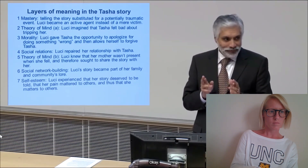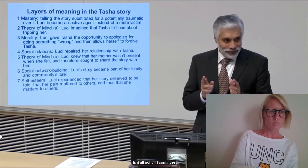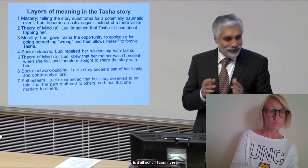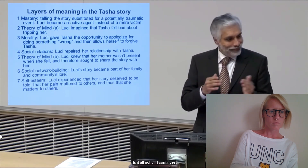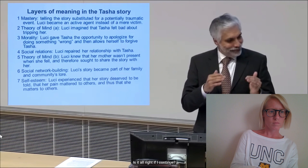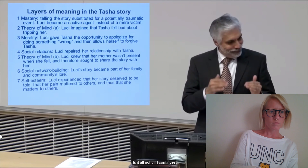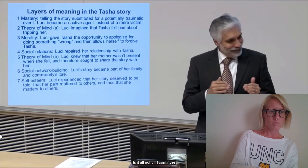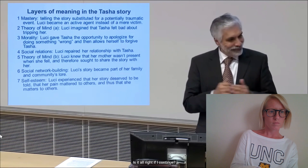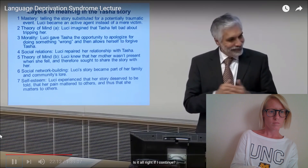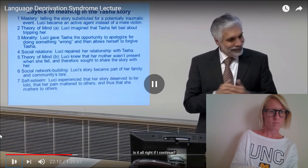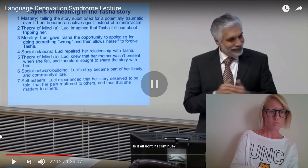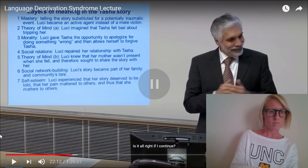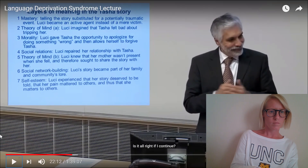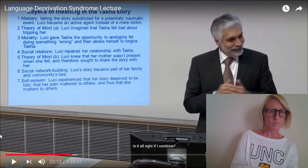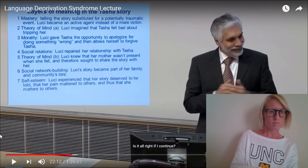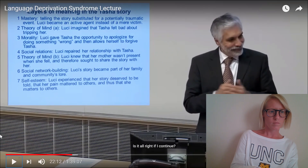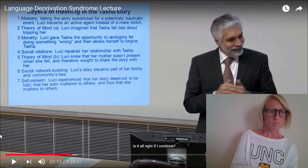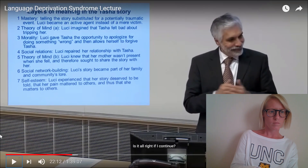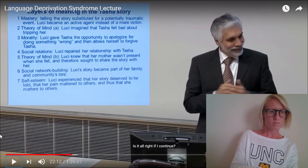Okay, is it all right if I continue?